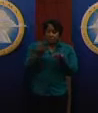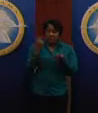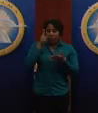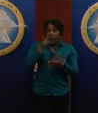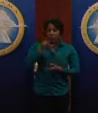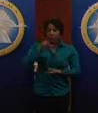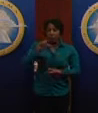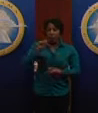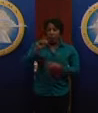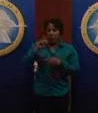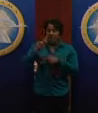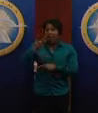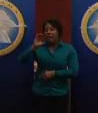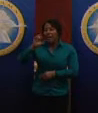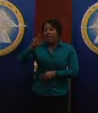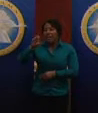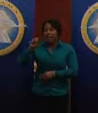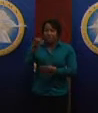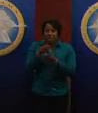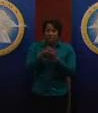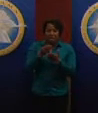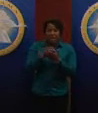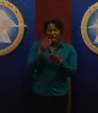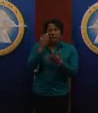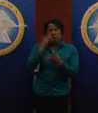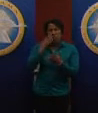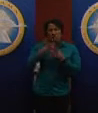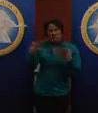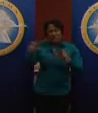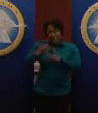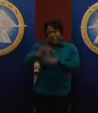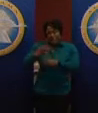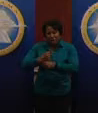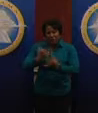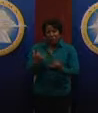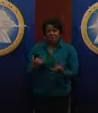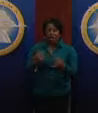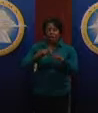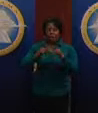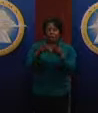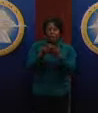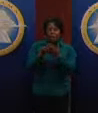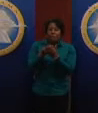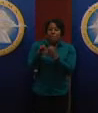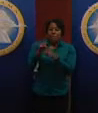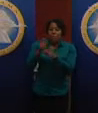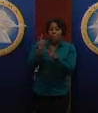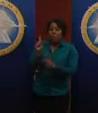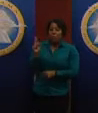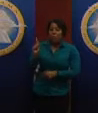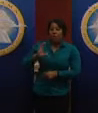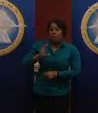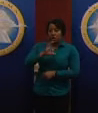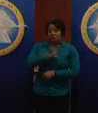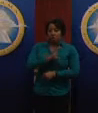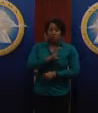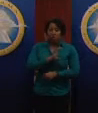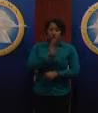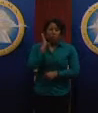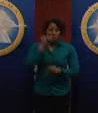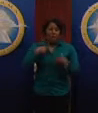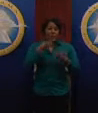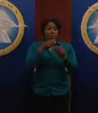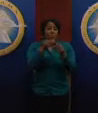go into all of that. I realize it's a lot of acronyms we're talking with, but money that's come from the Congress. And there is more money that will be